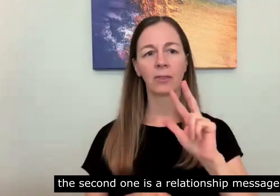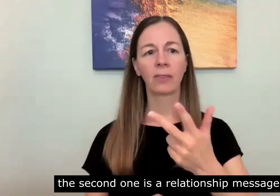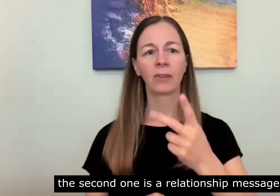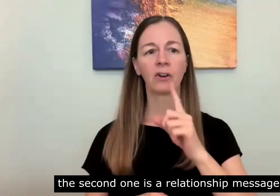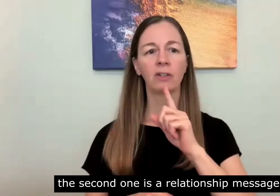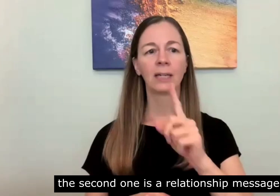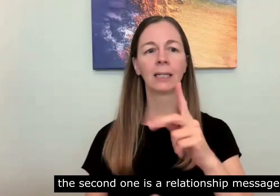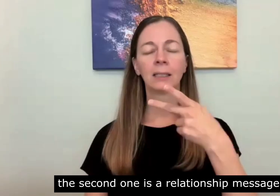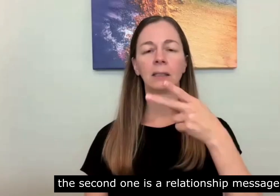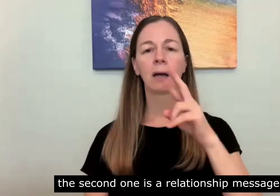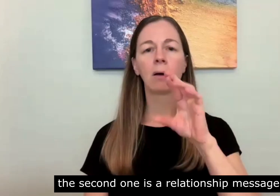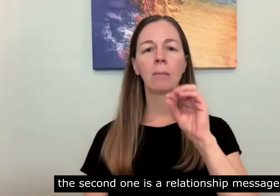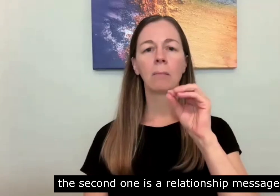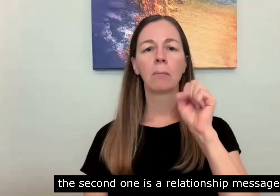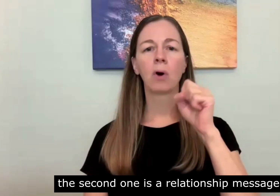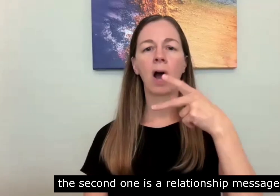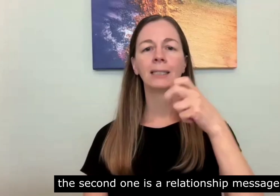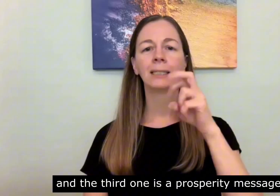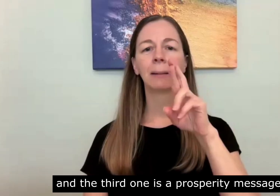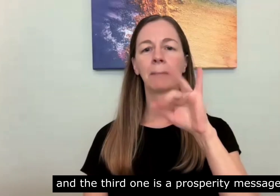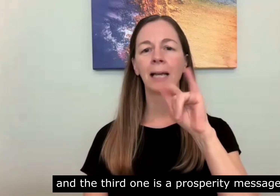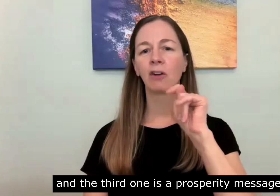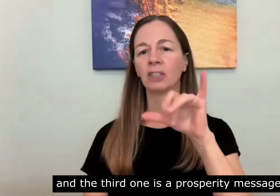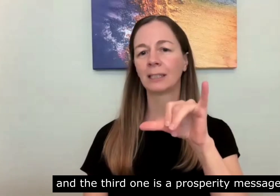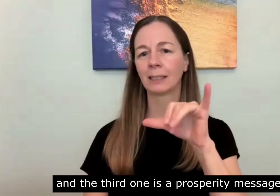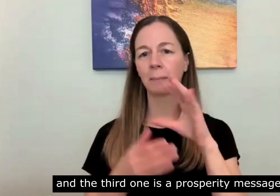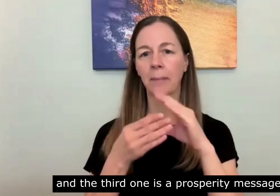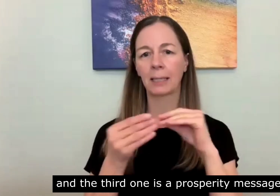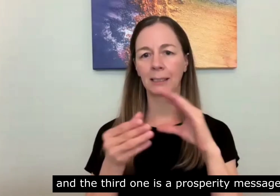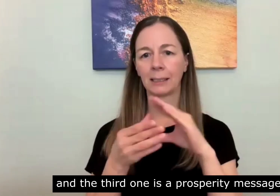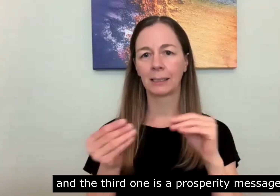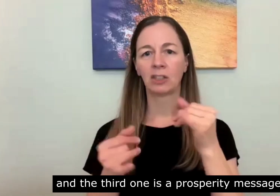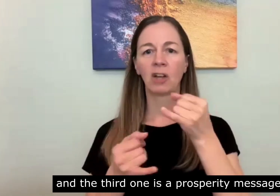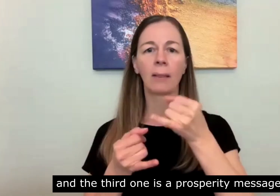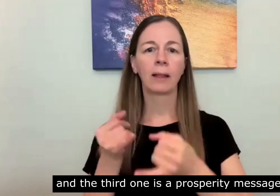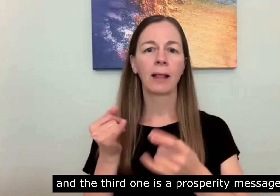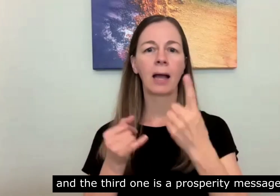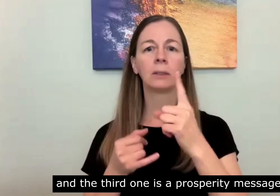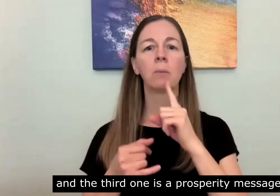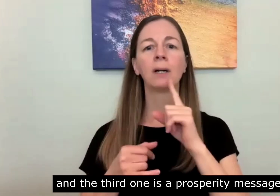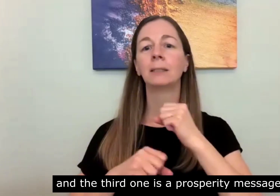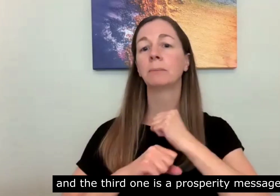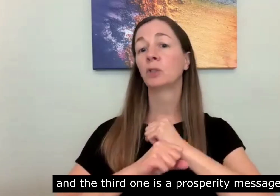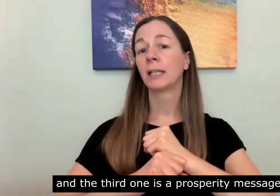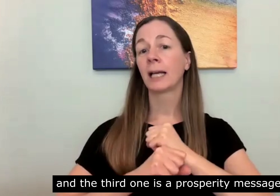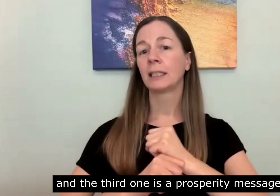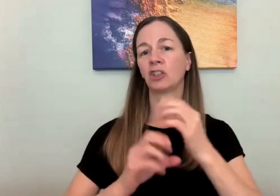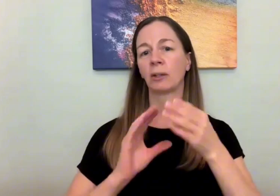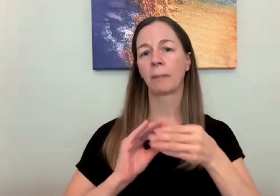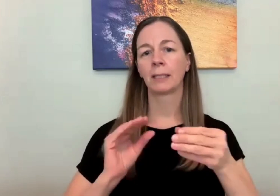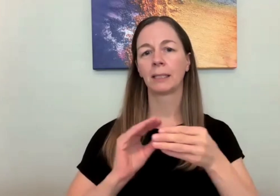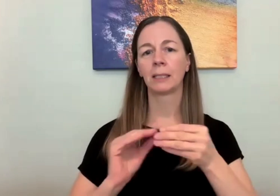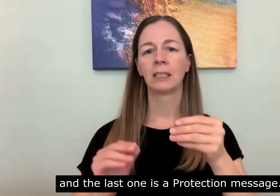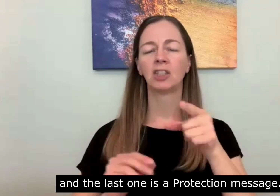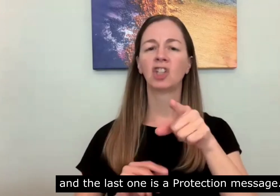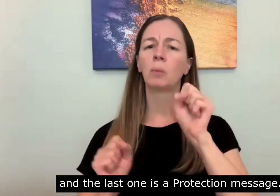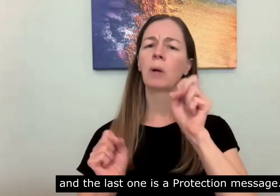the relationship message. And the third one is a prosperity message. And the last one is a